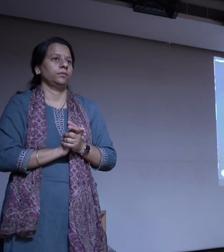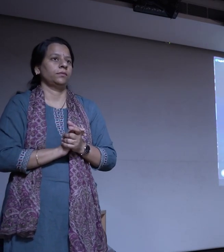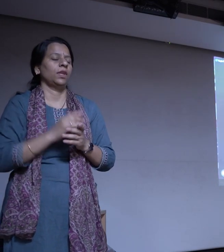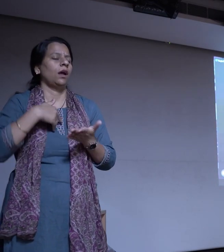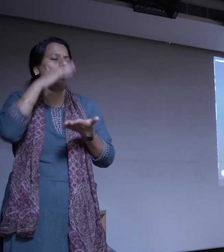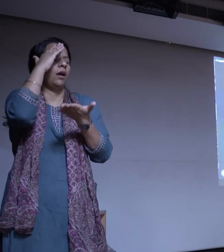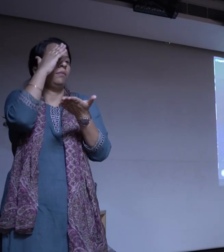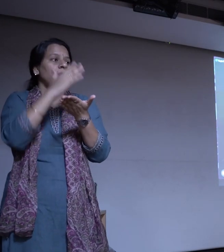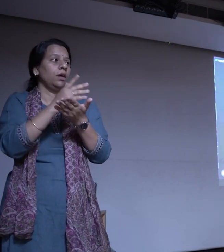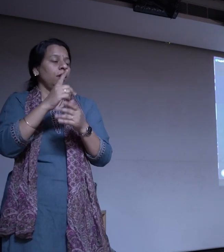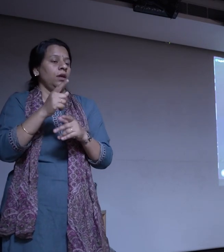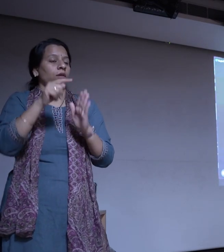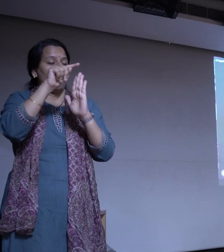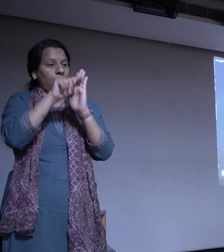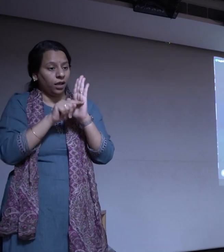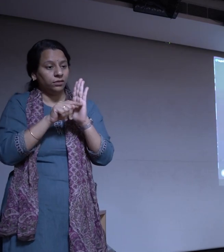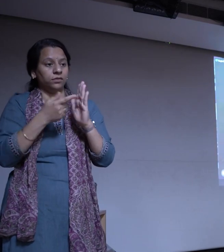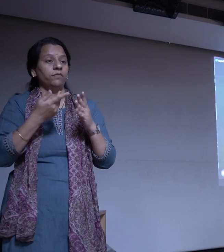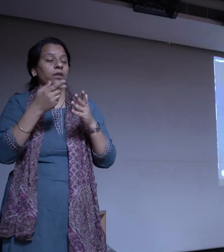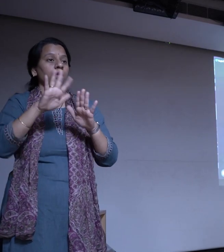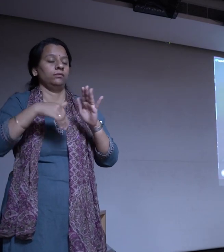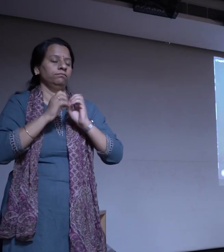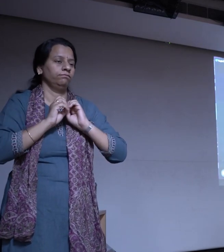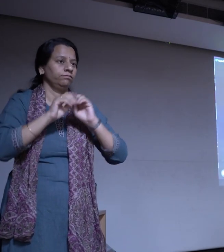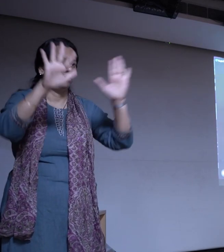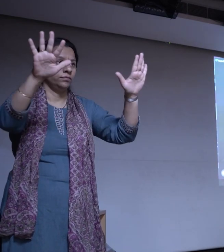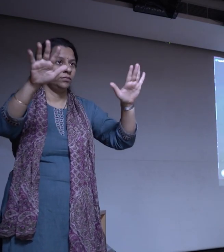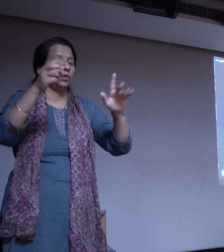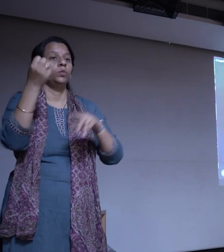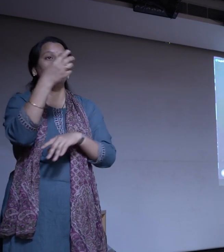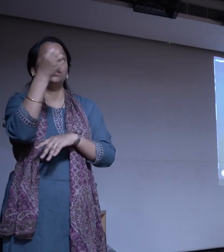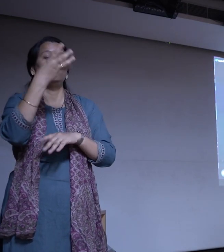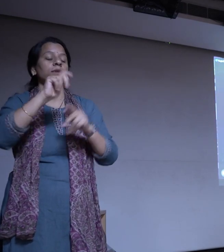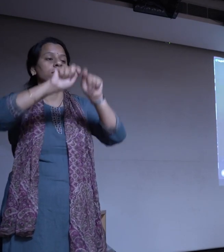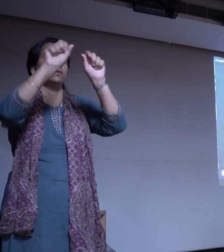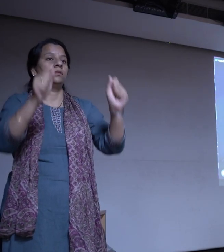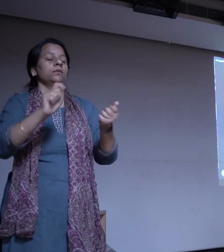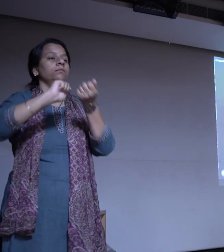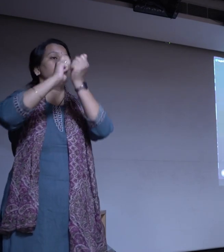so I believe after these guidelines and once these perola in next two three months across the system